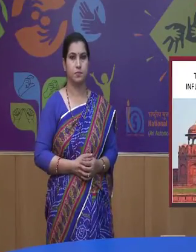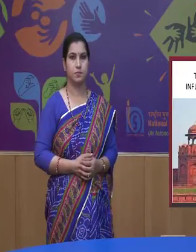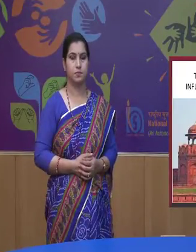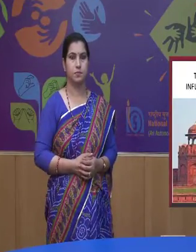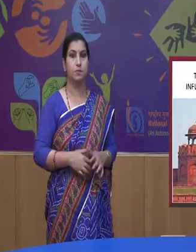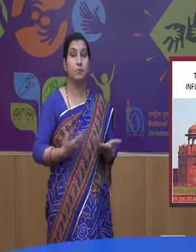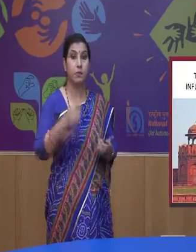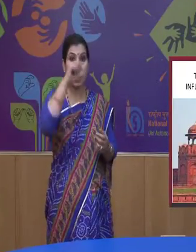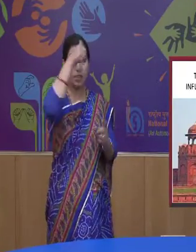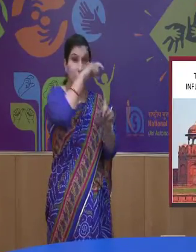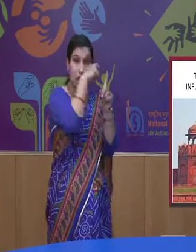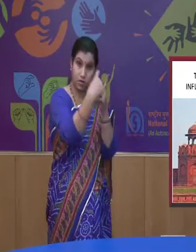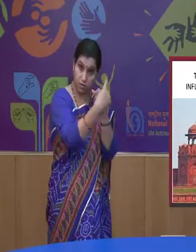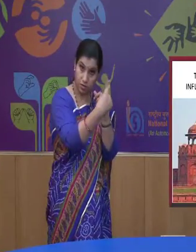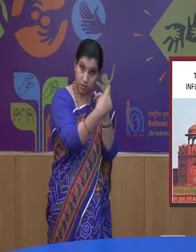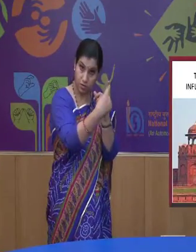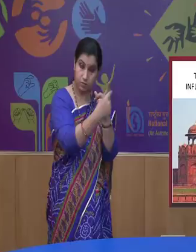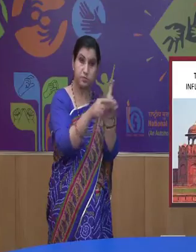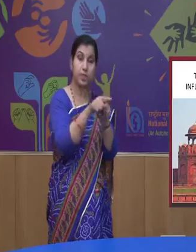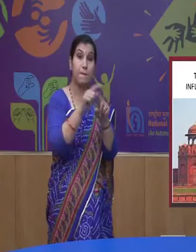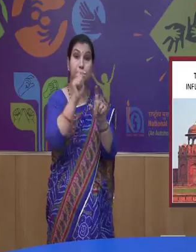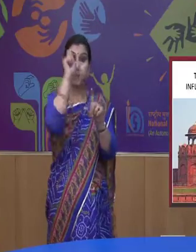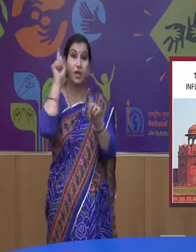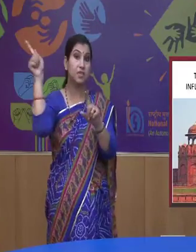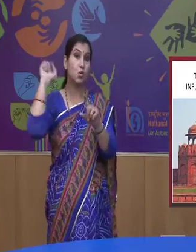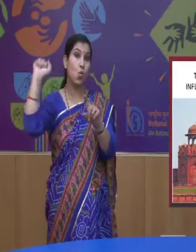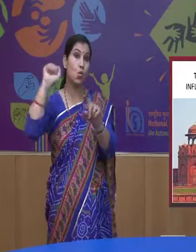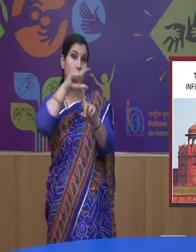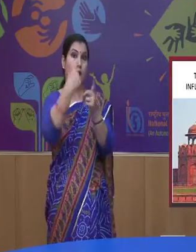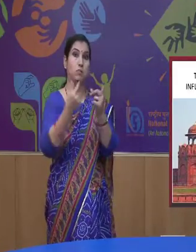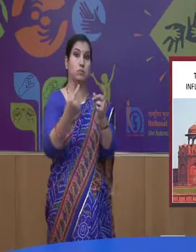These were the Indian culture and the British culture.